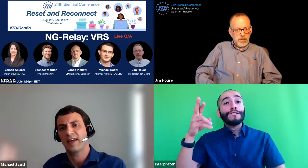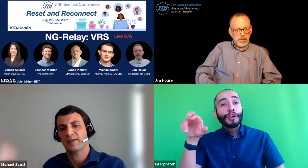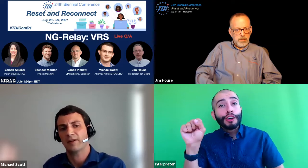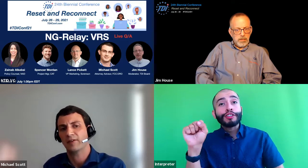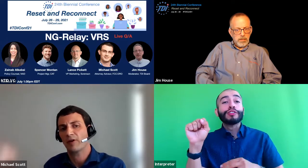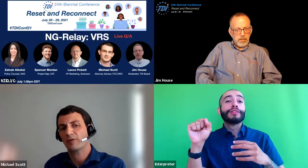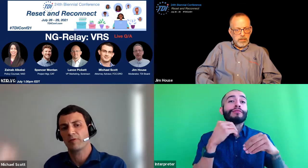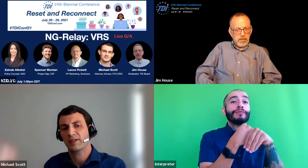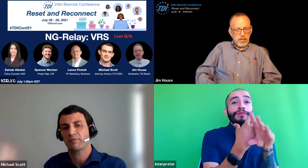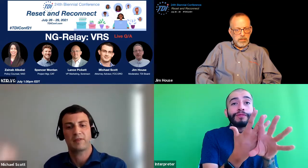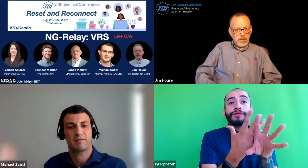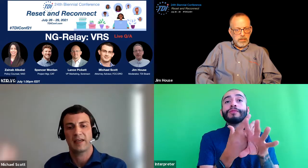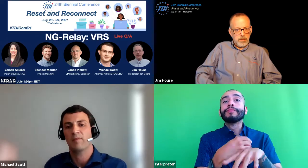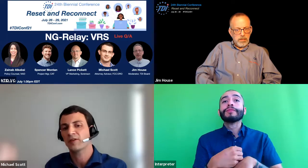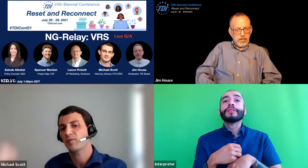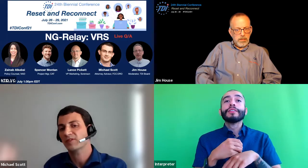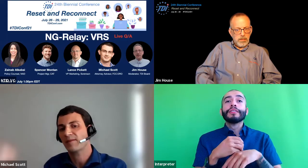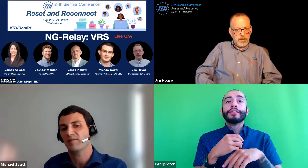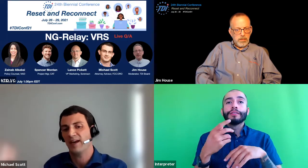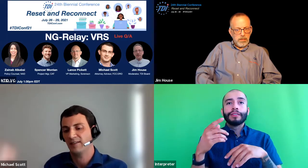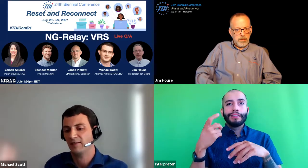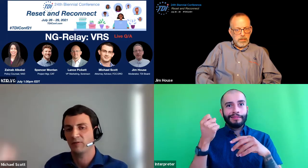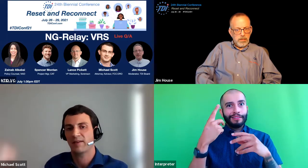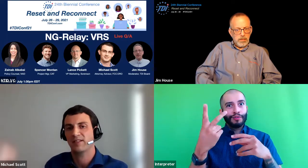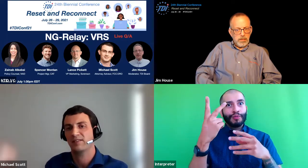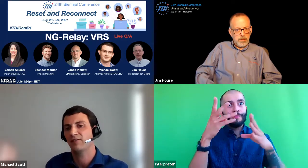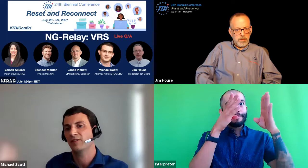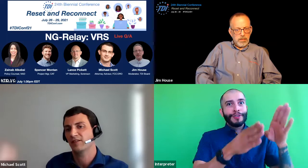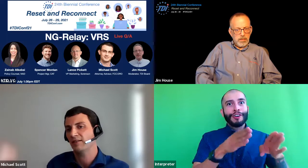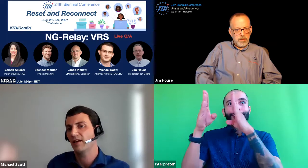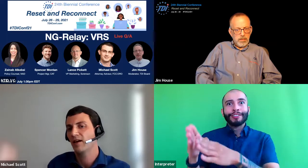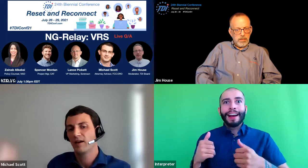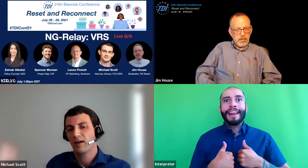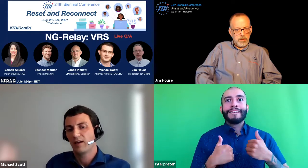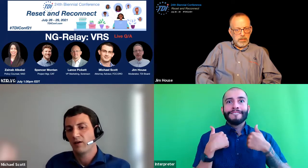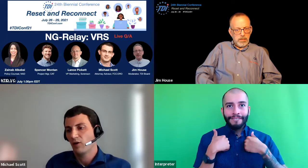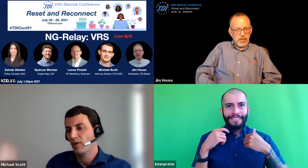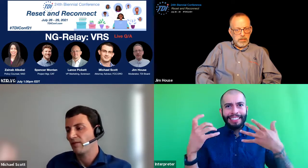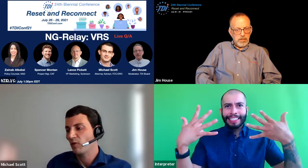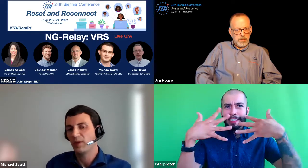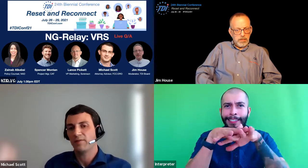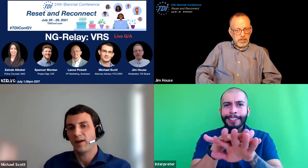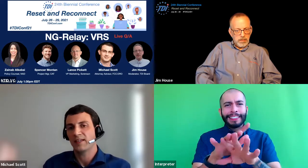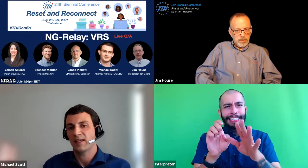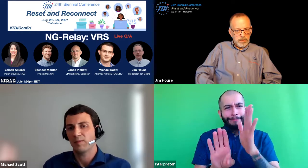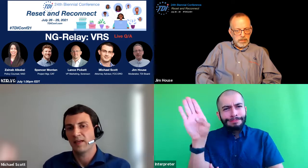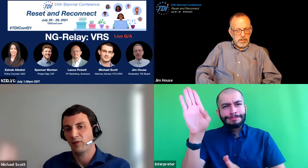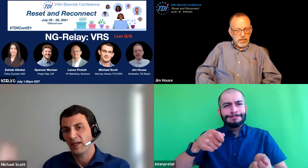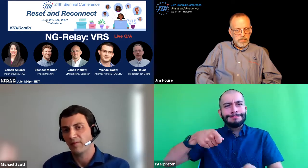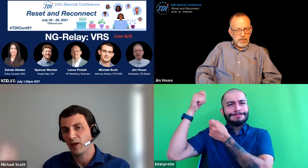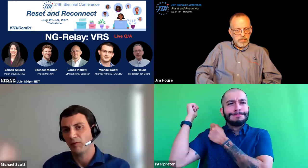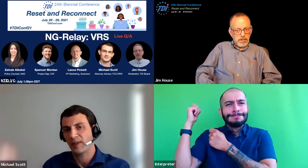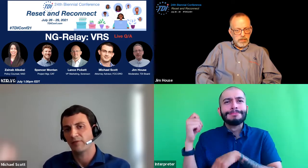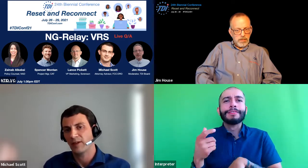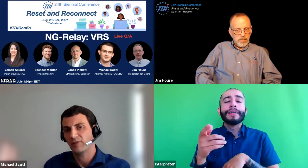exist together. And there are other groups that are taking much more steps with that. And the FCC looks, and we have a little bit of funding that we've been able to